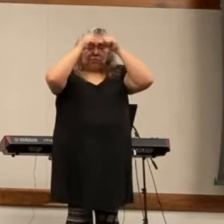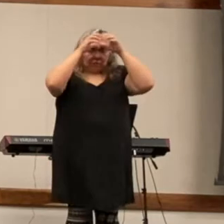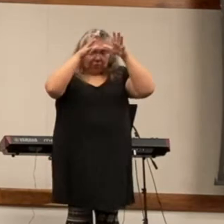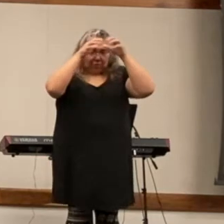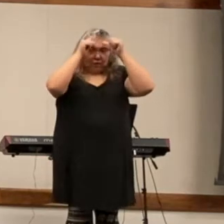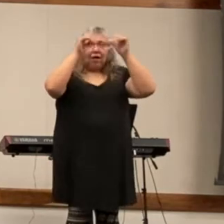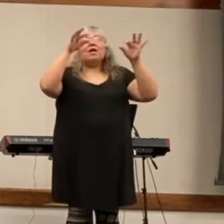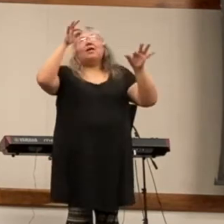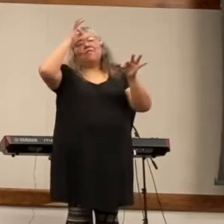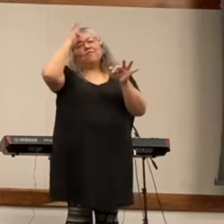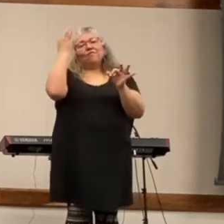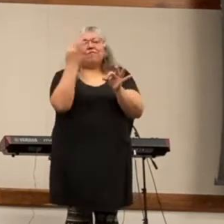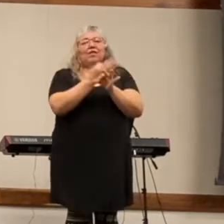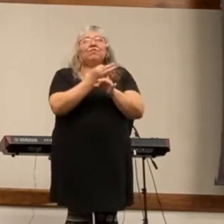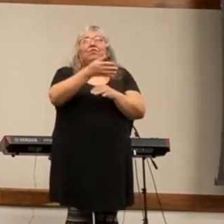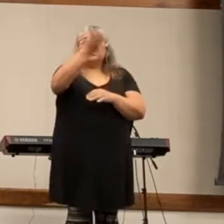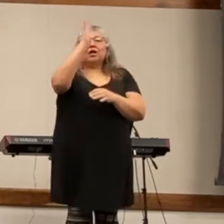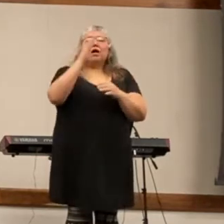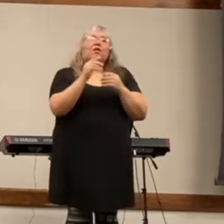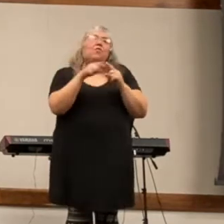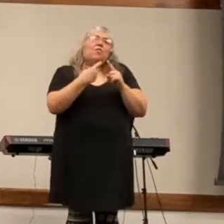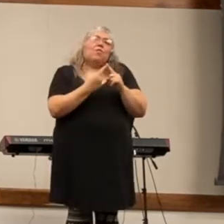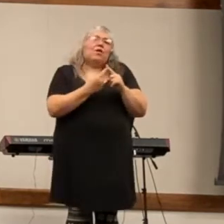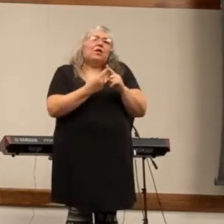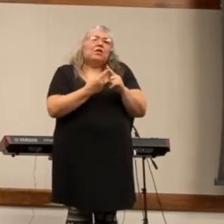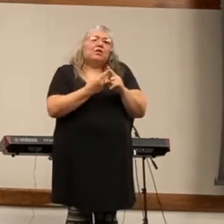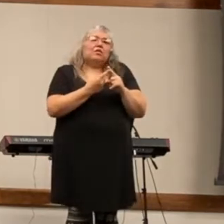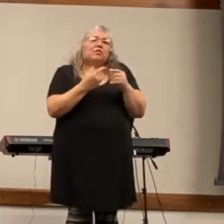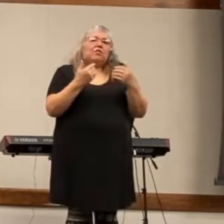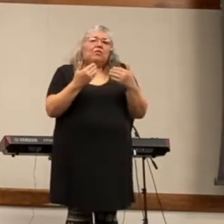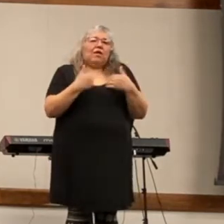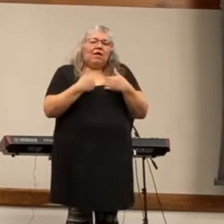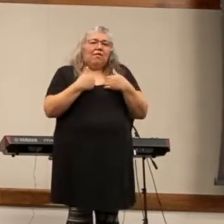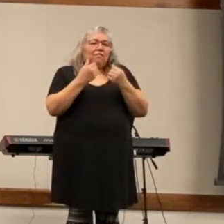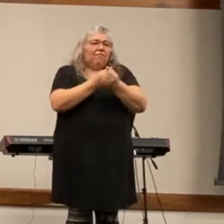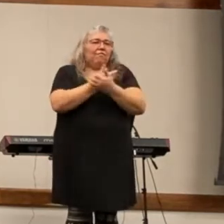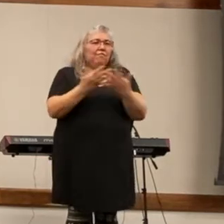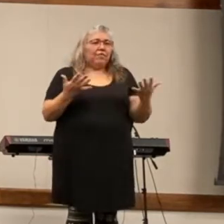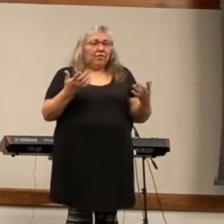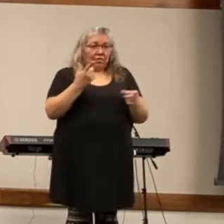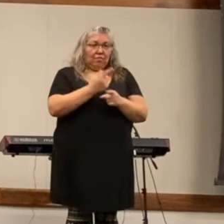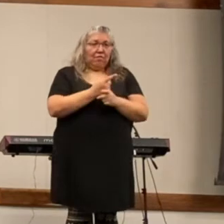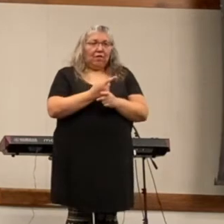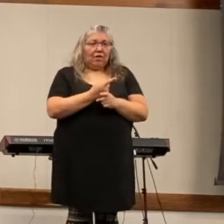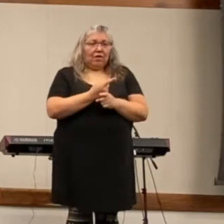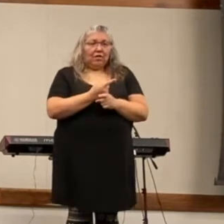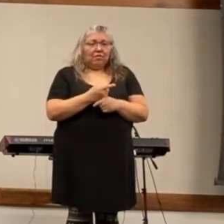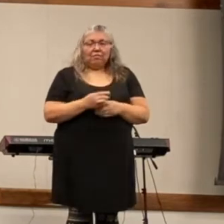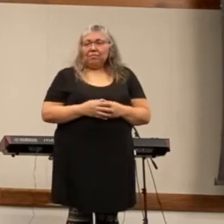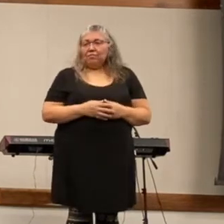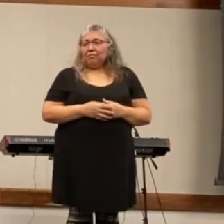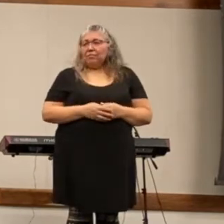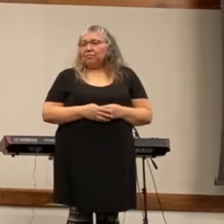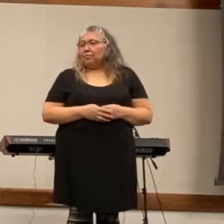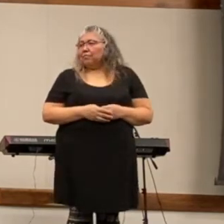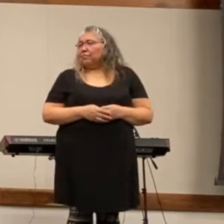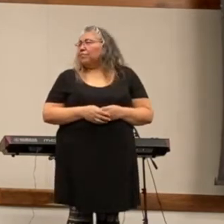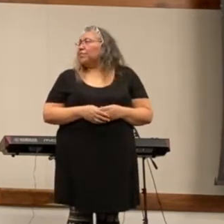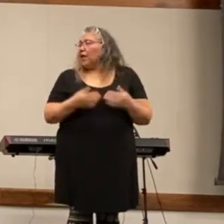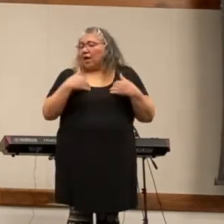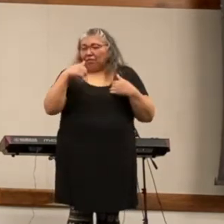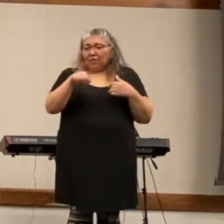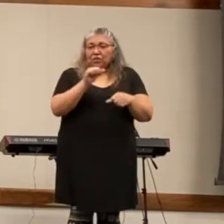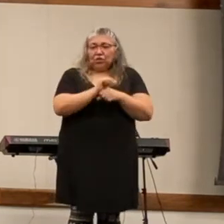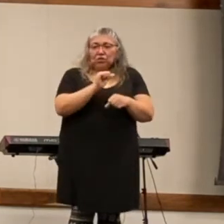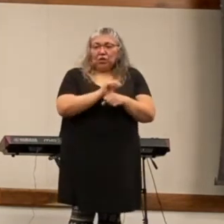and faithful to God when it comes to everything that you have, right? I got this job,